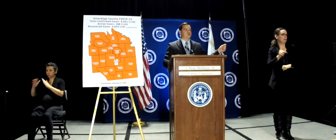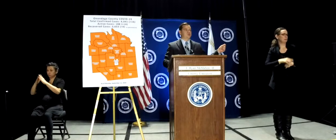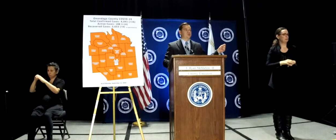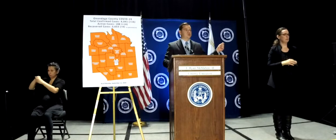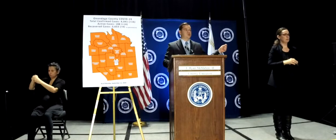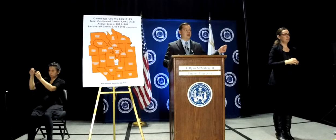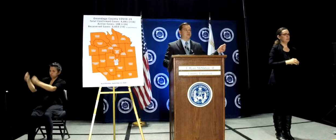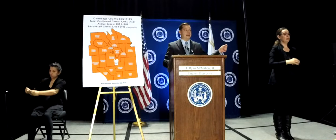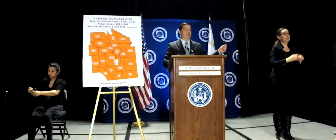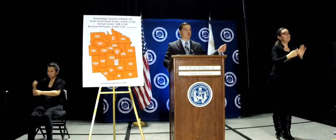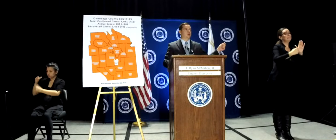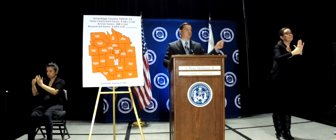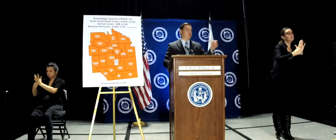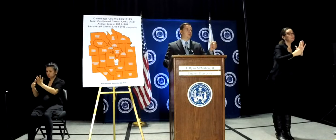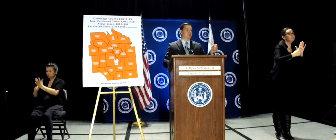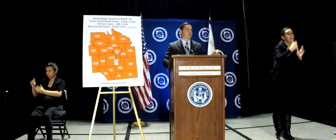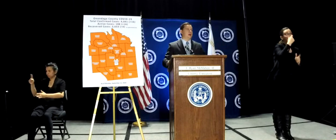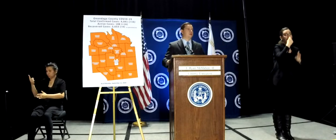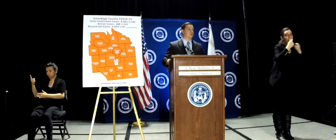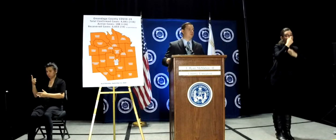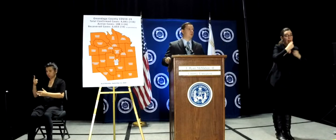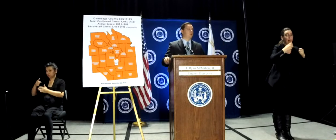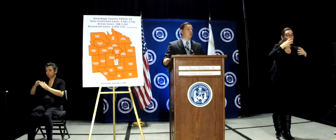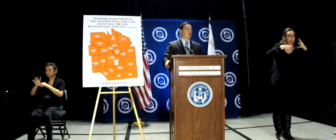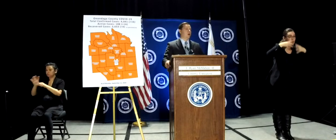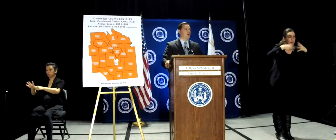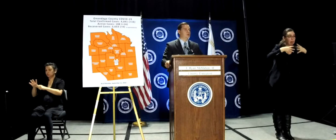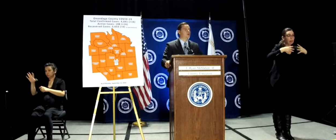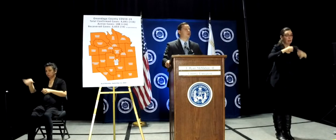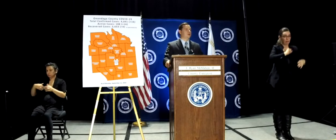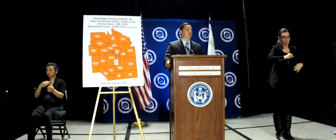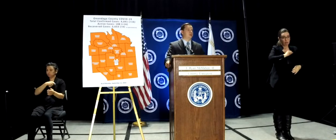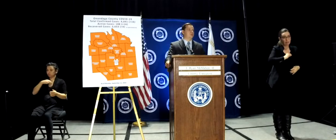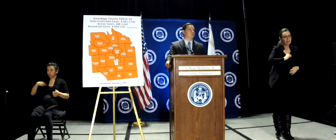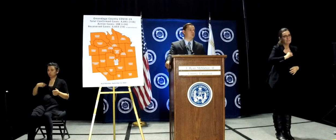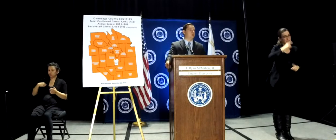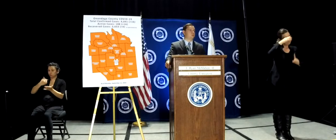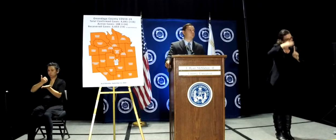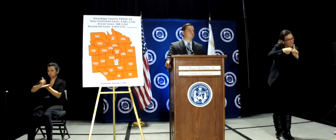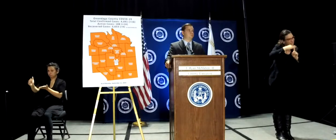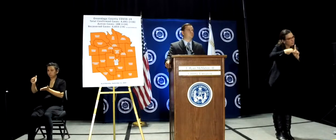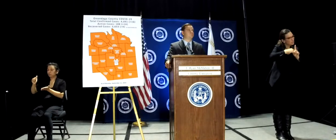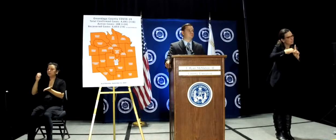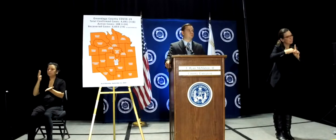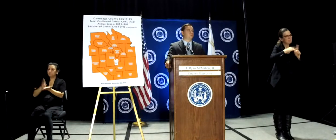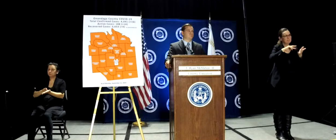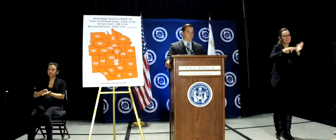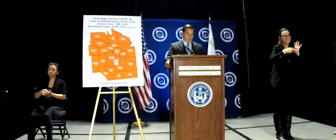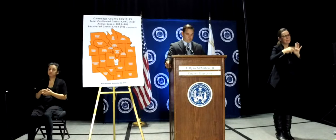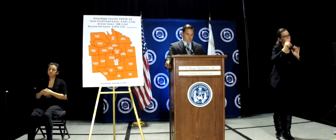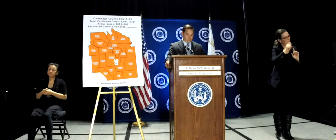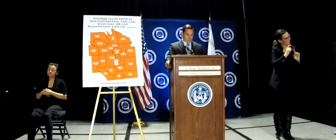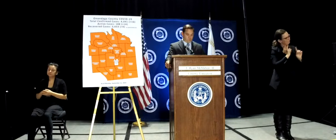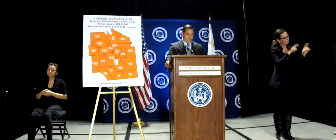personal physician to have a doctor note to be able to get back to into the classroom as well.